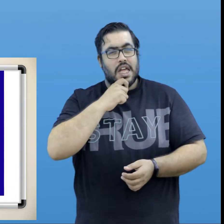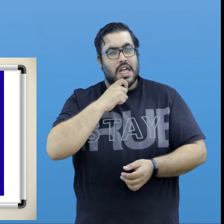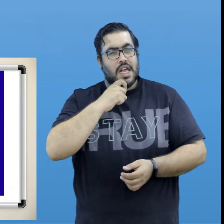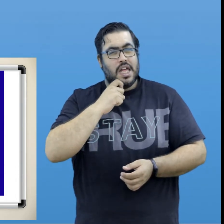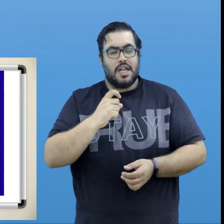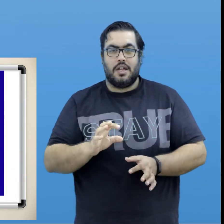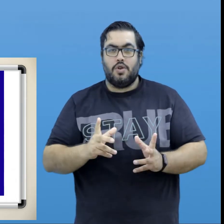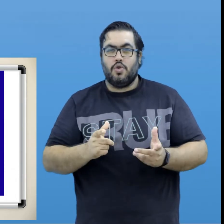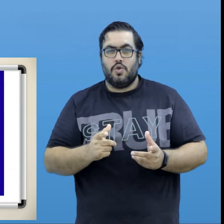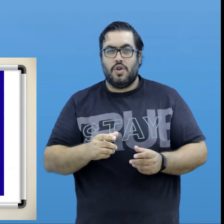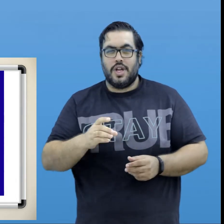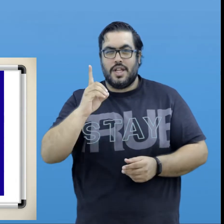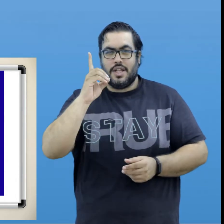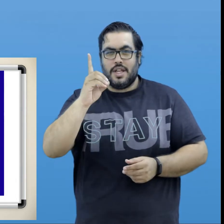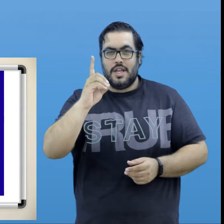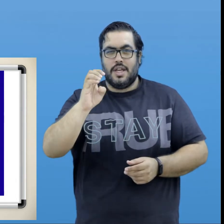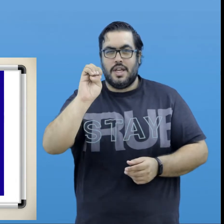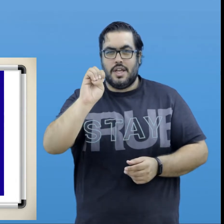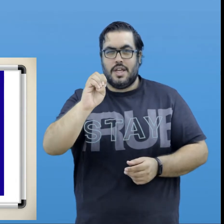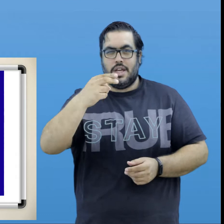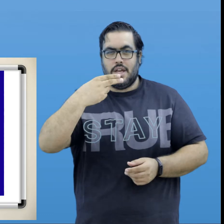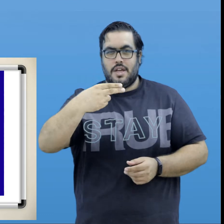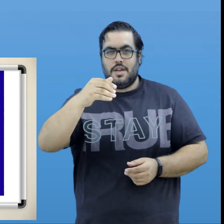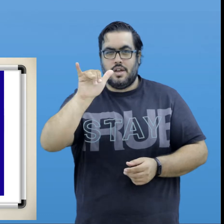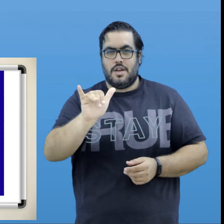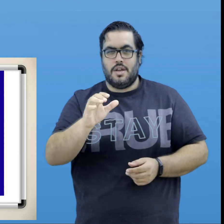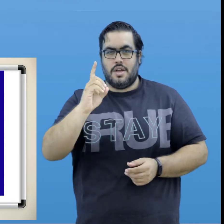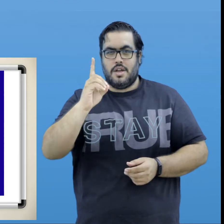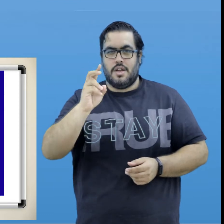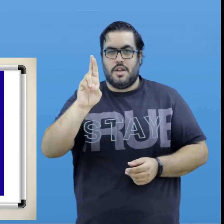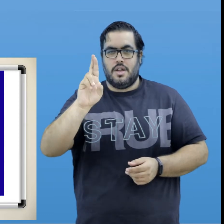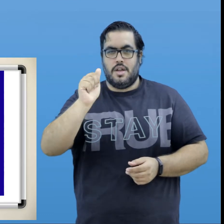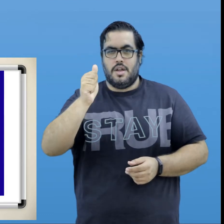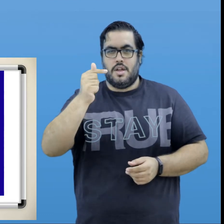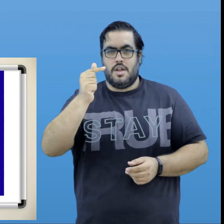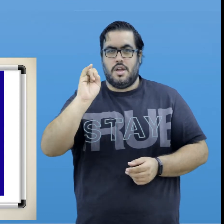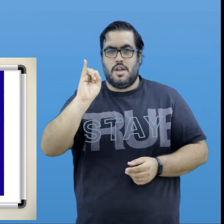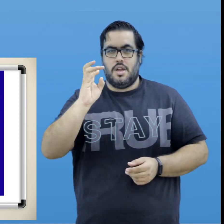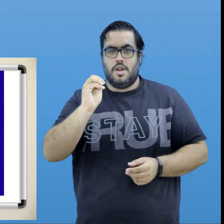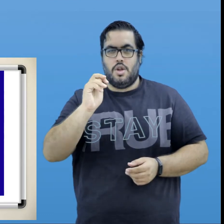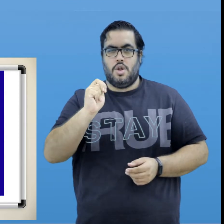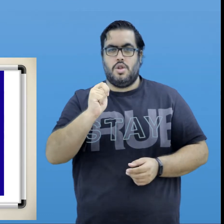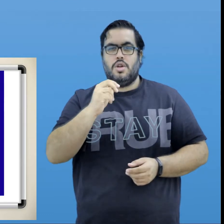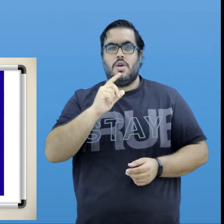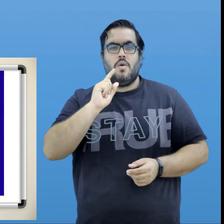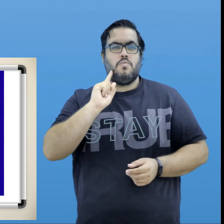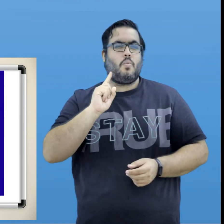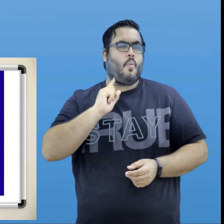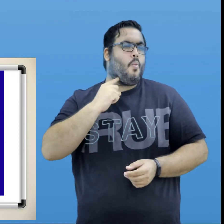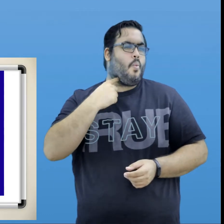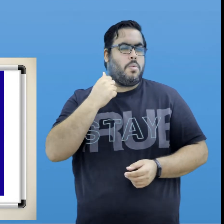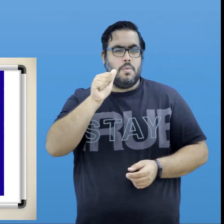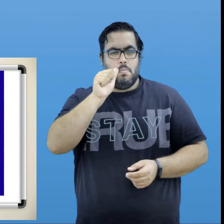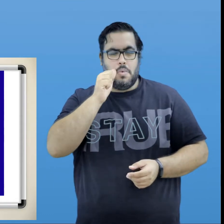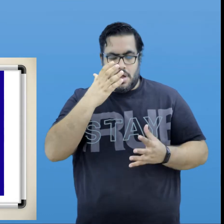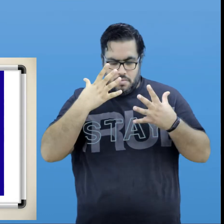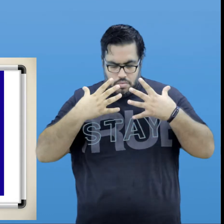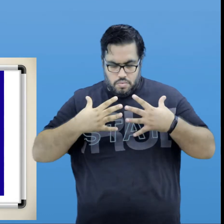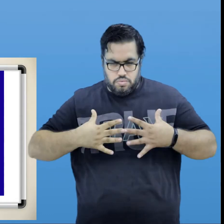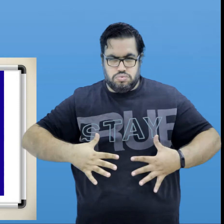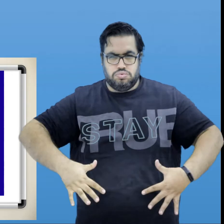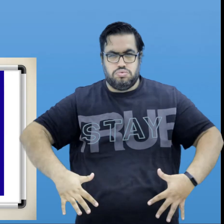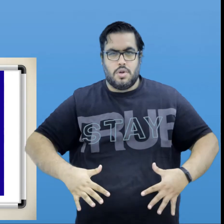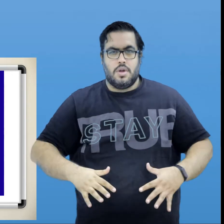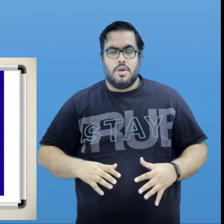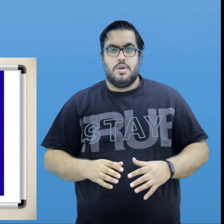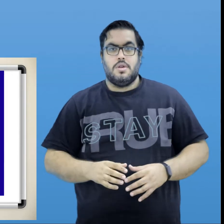Dehydration is a noun, and it means a loss of large amounts of water from the body. For example, at the end of the